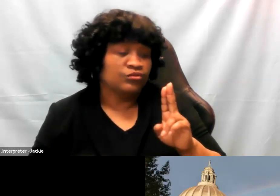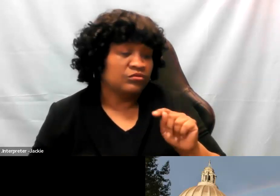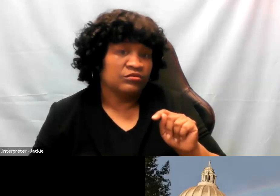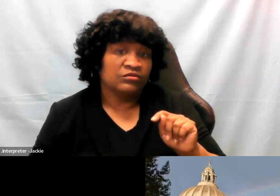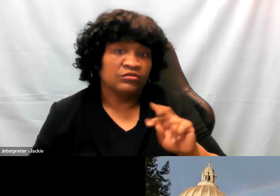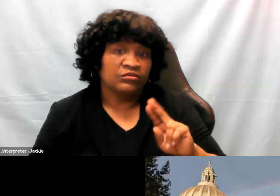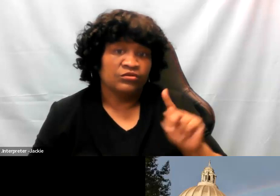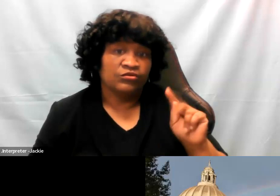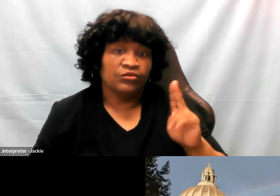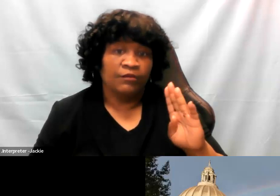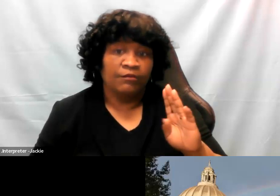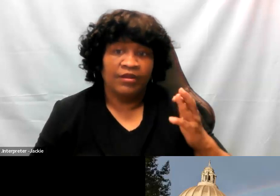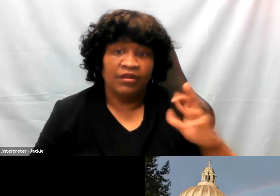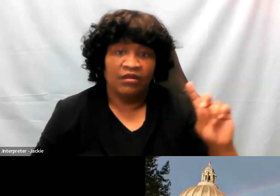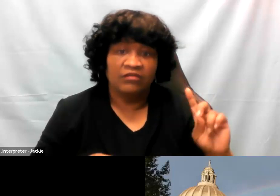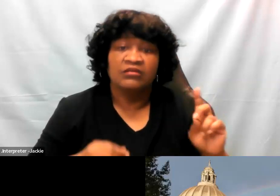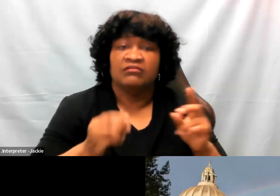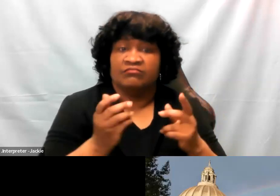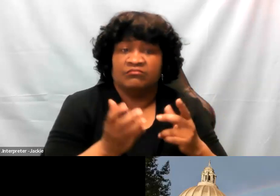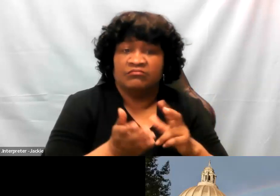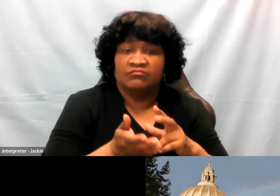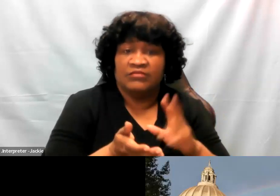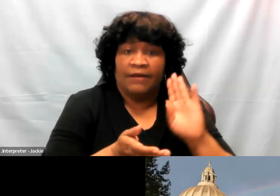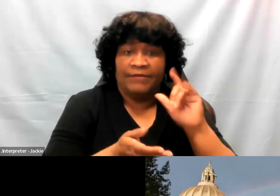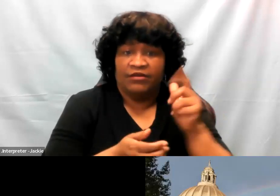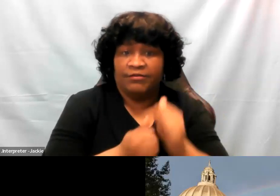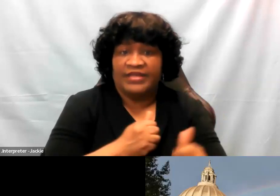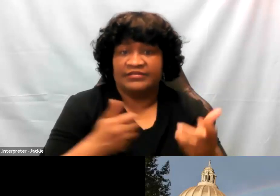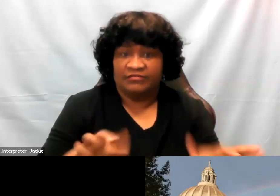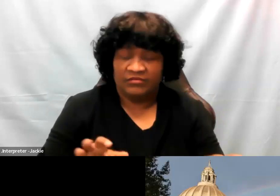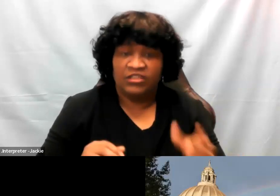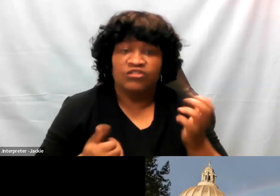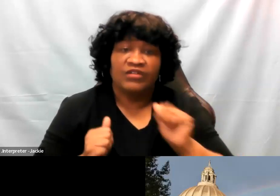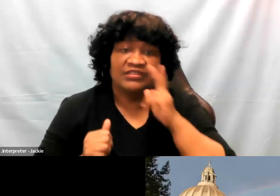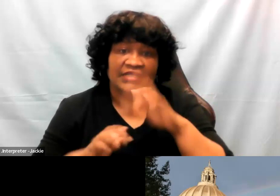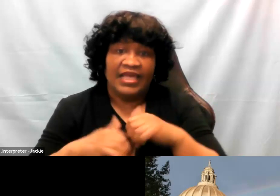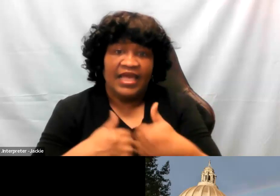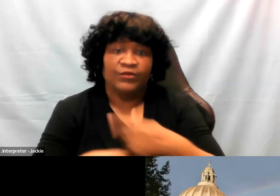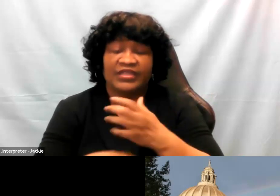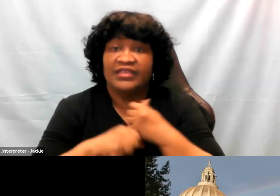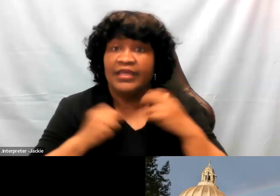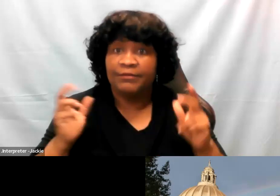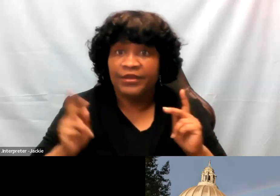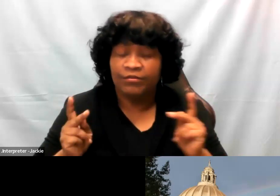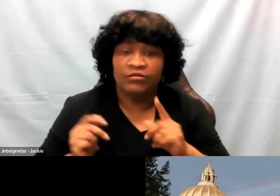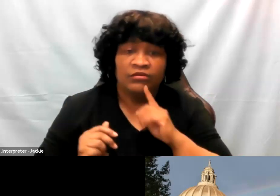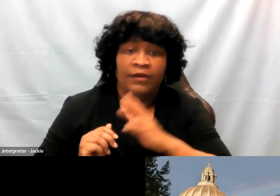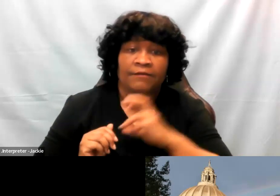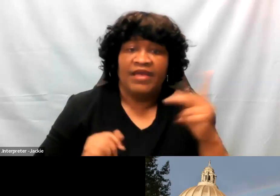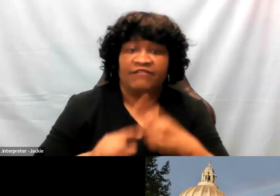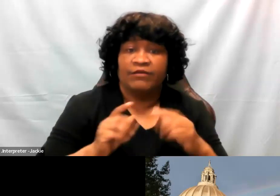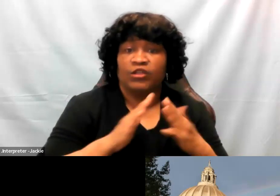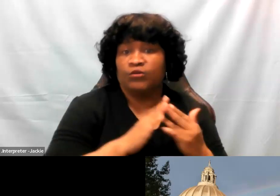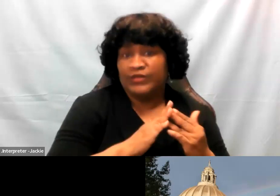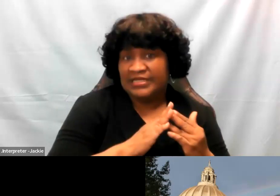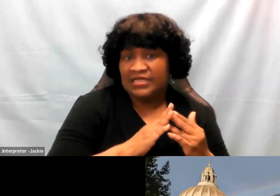bill we passed trying to address that issue and trying to see how we can get people restored out in the